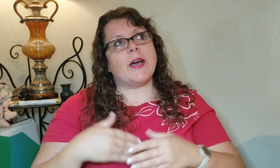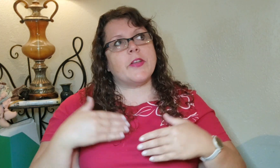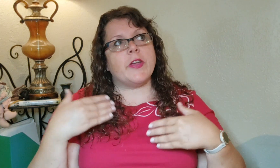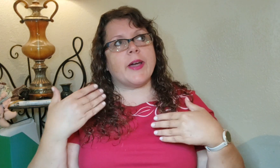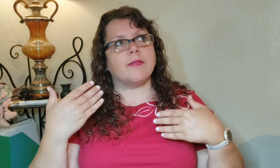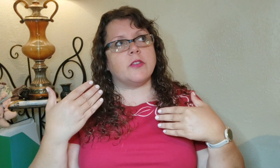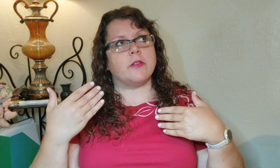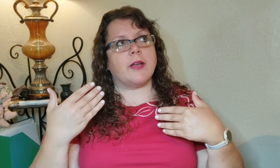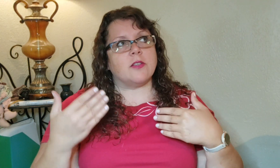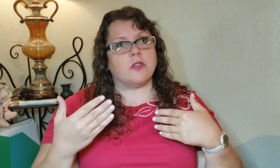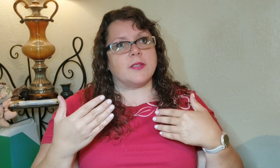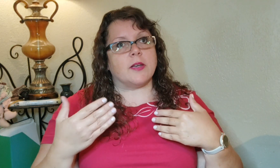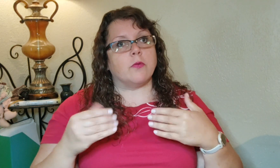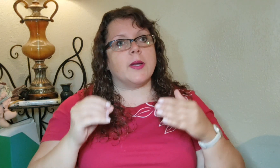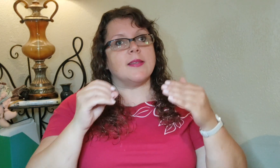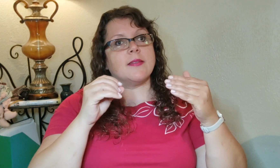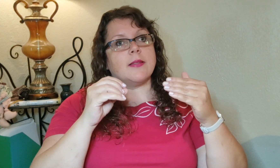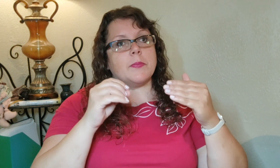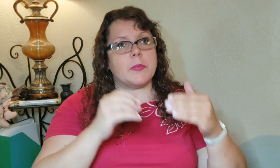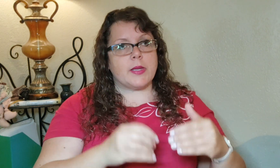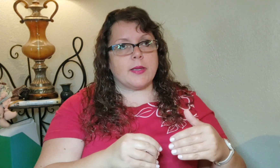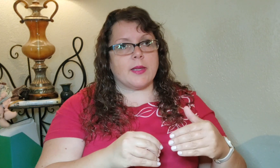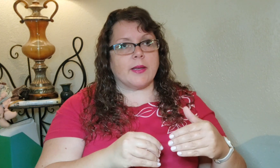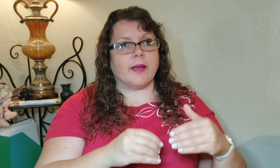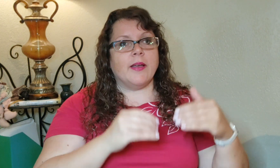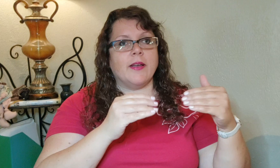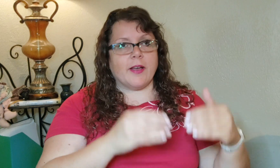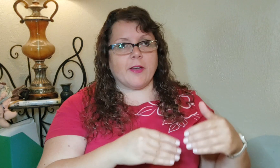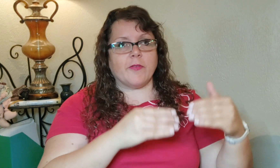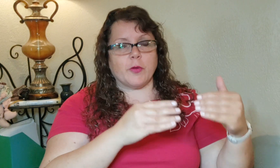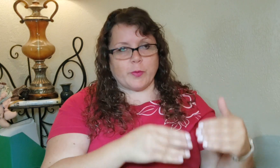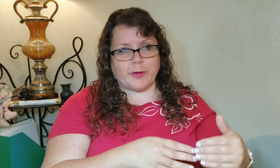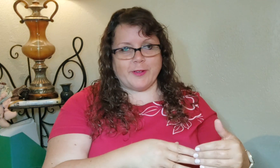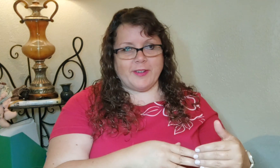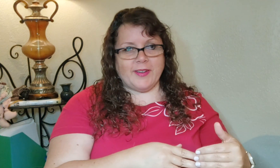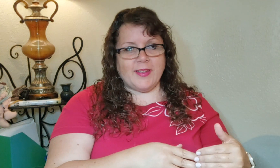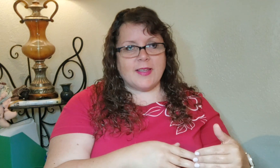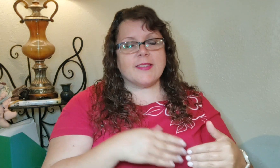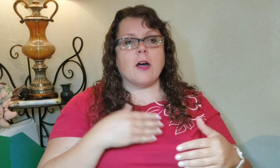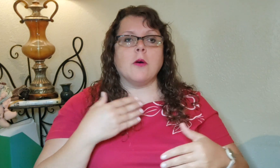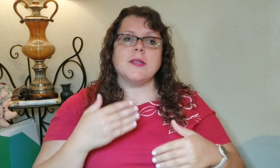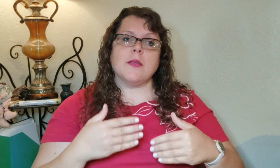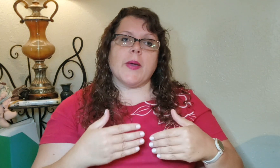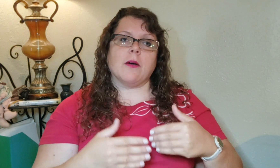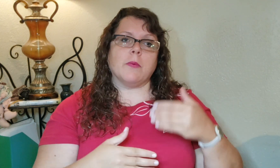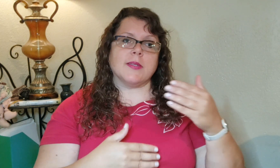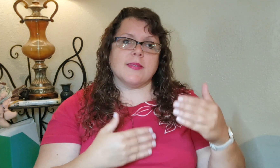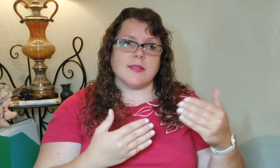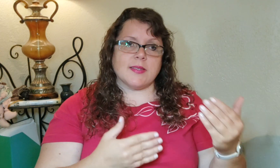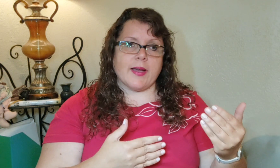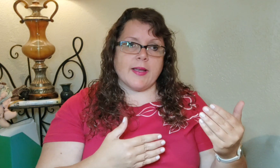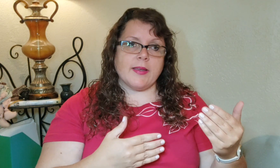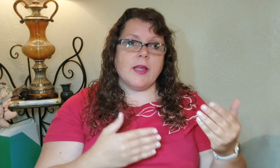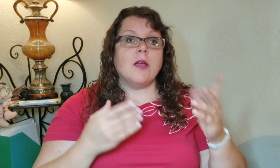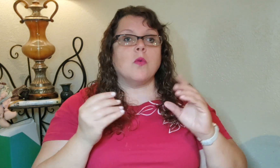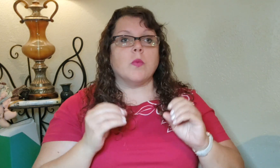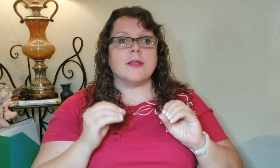how you have to ask yourself, what is the meaning of the word? It's not always about what's the sign, what's